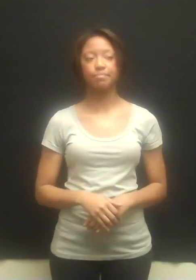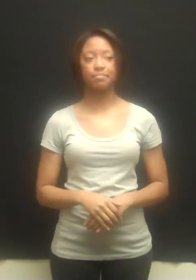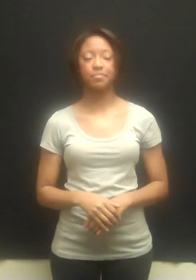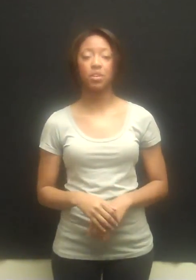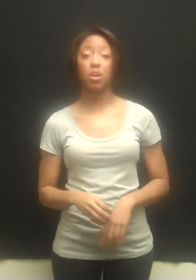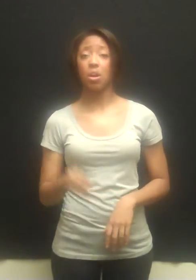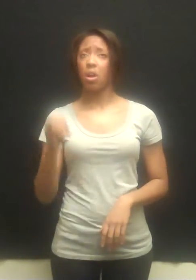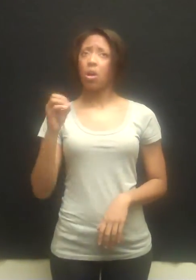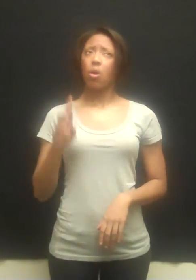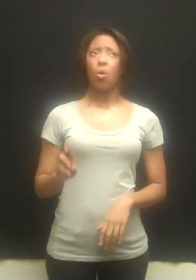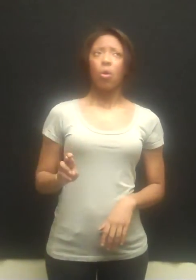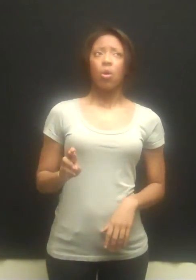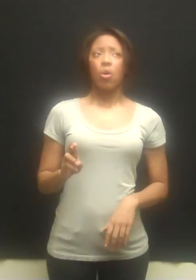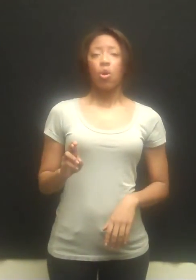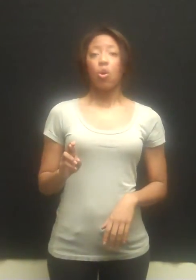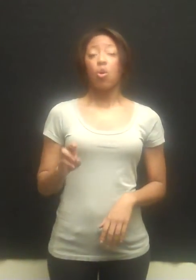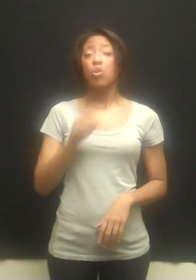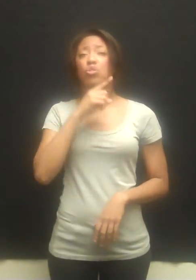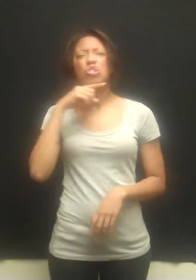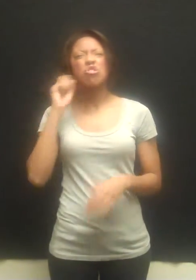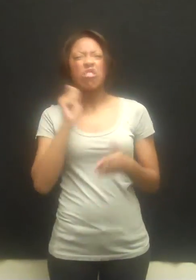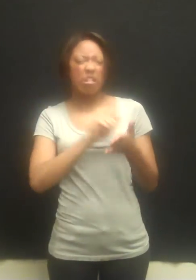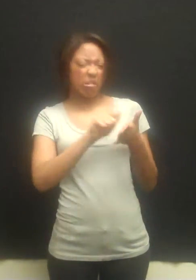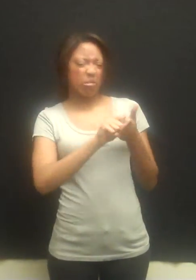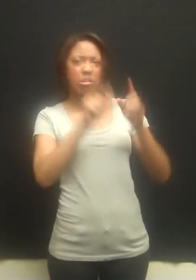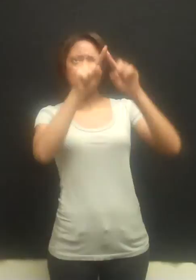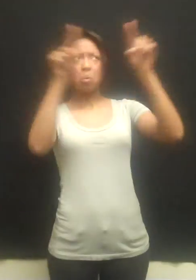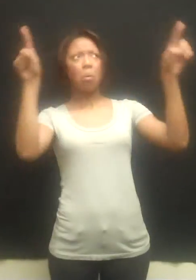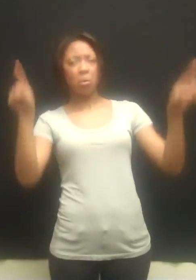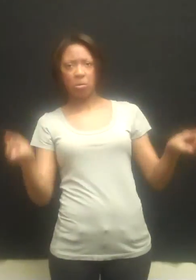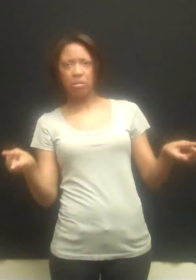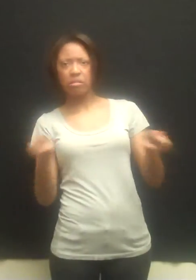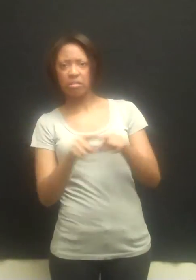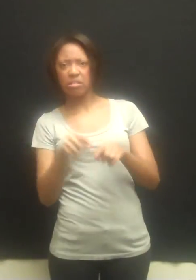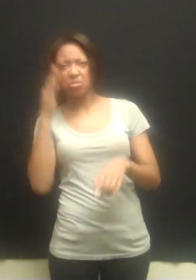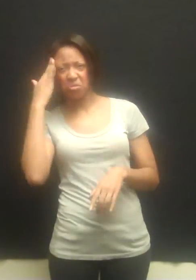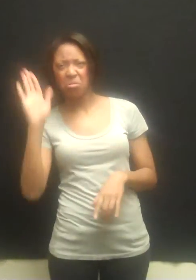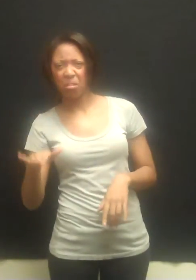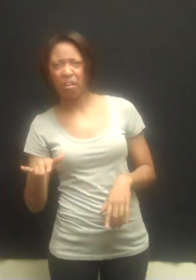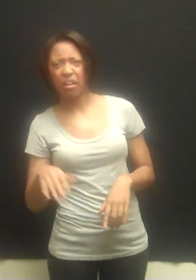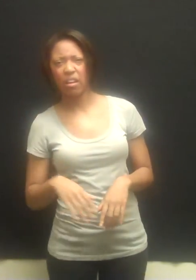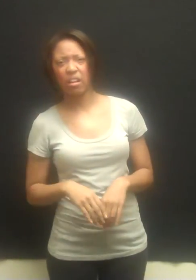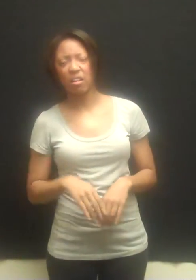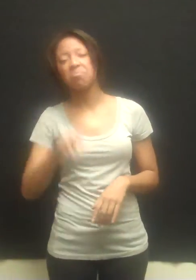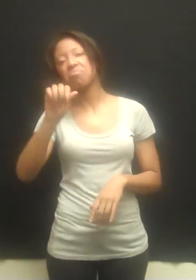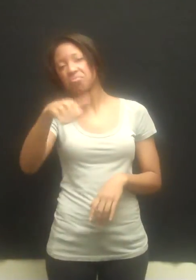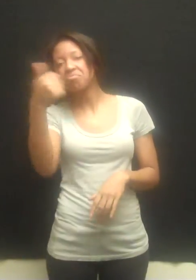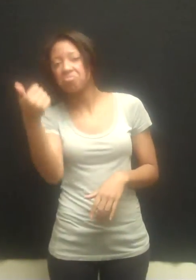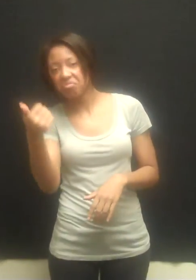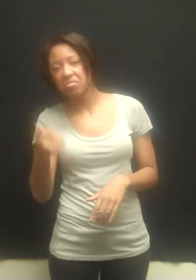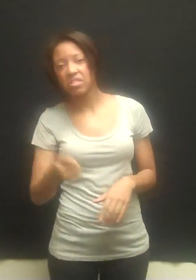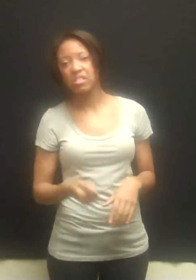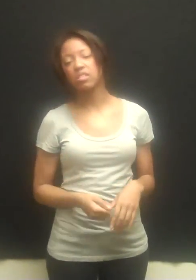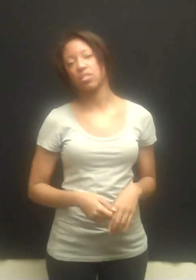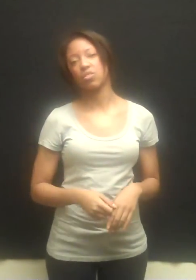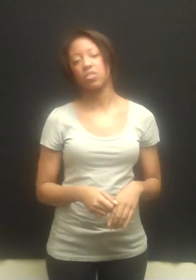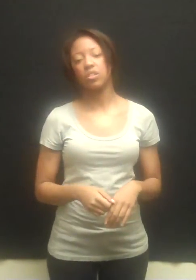Or, those dry erase boards. That's another option. Even a chalkboard can be utilized.